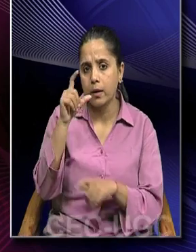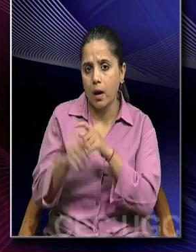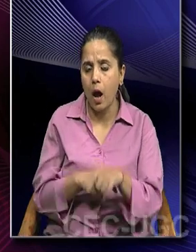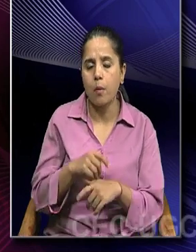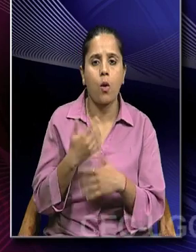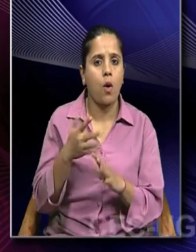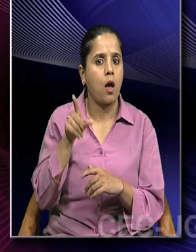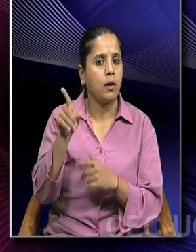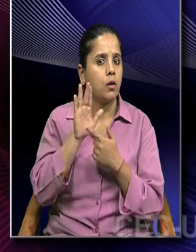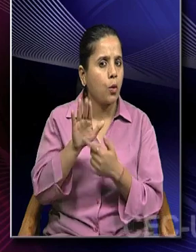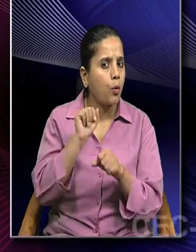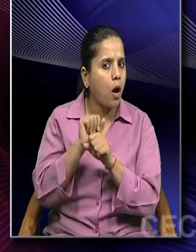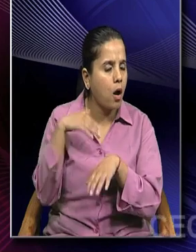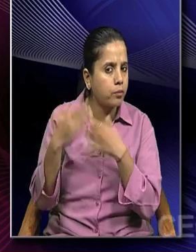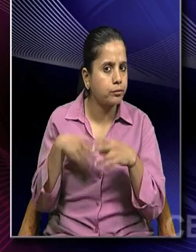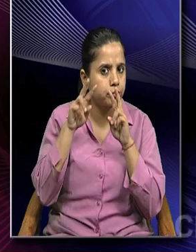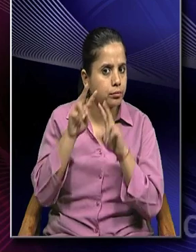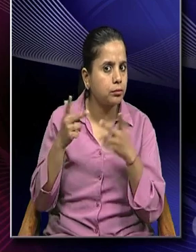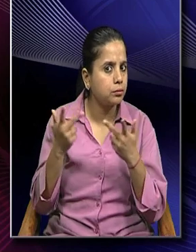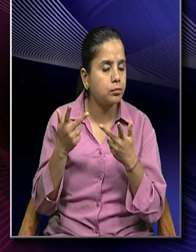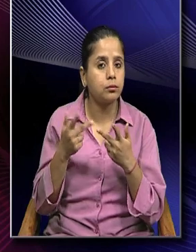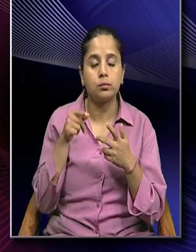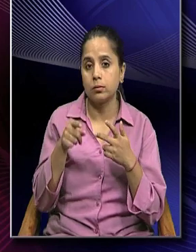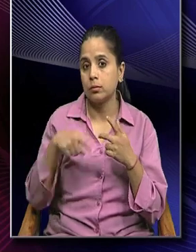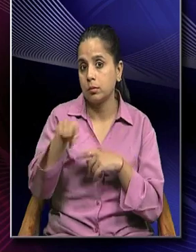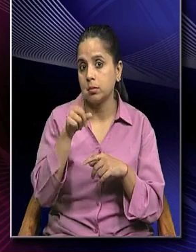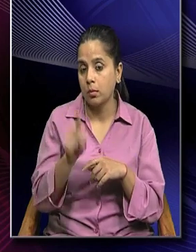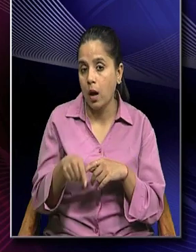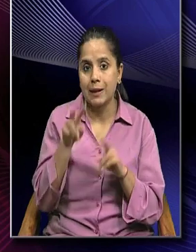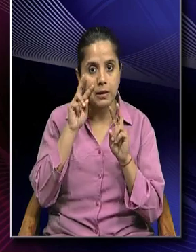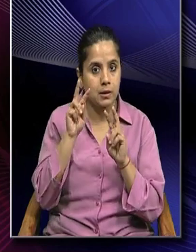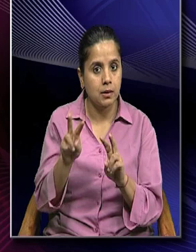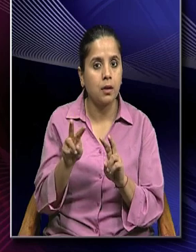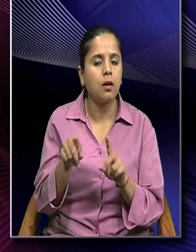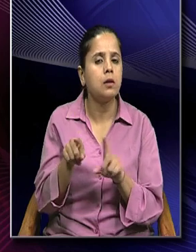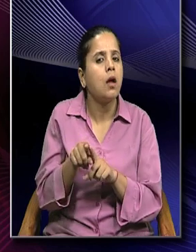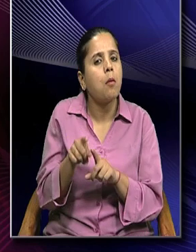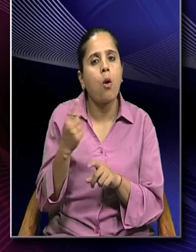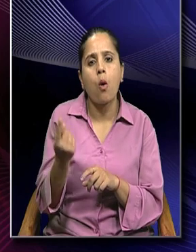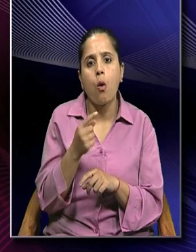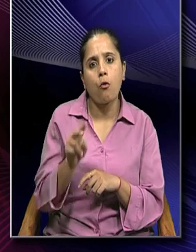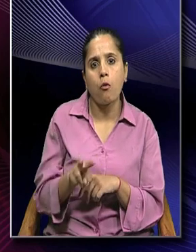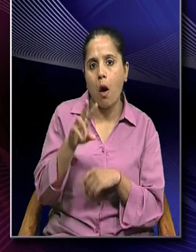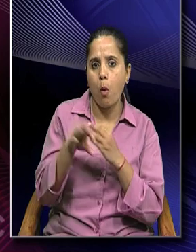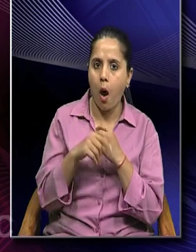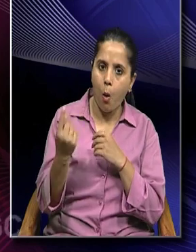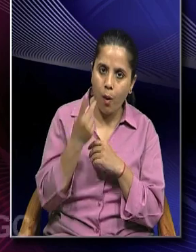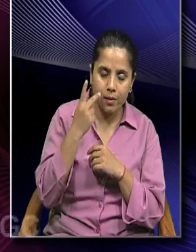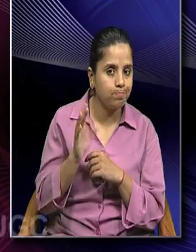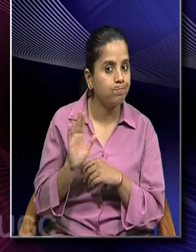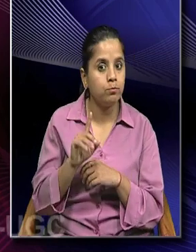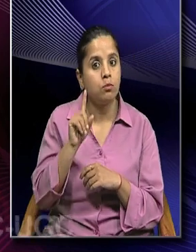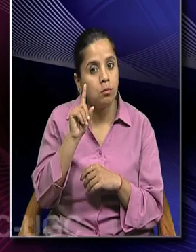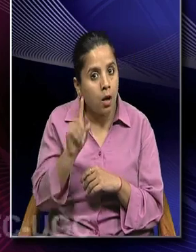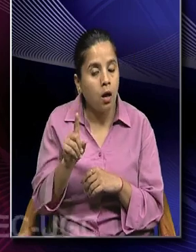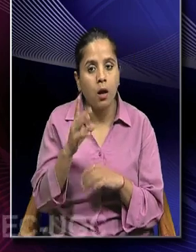any corporate organization, it should be seen not merely in terms of value addition, but in terms